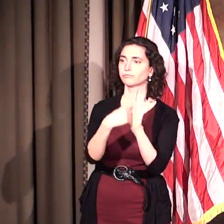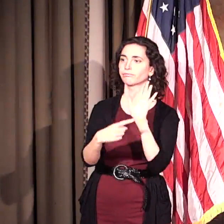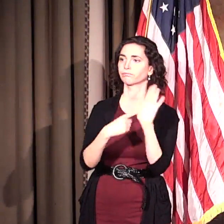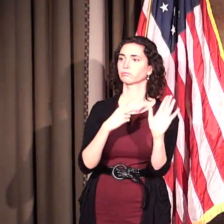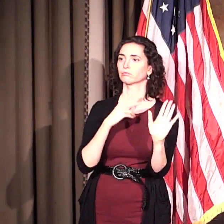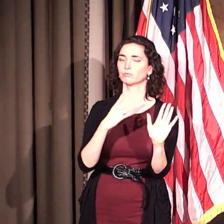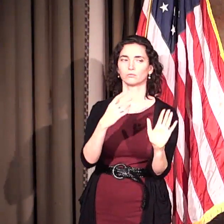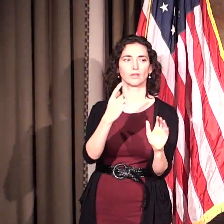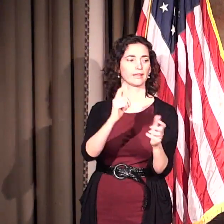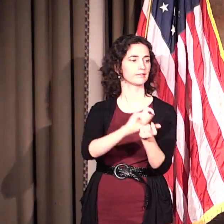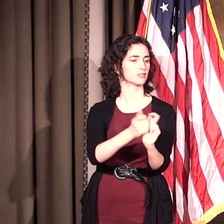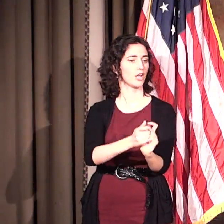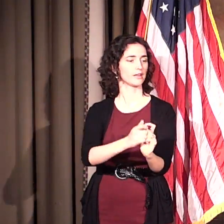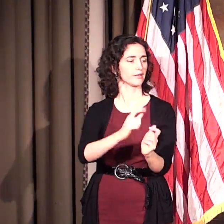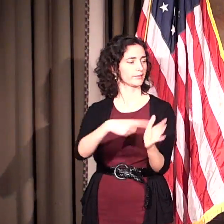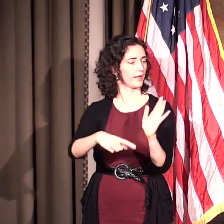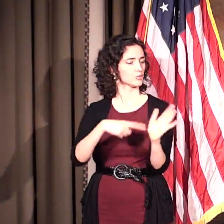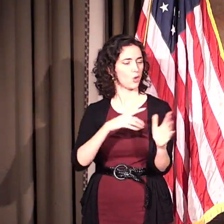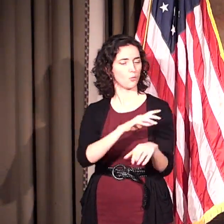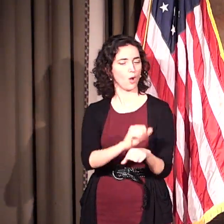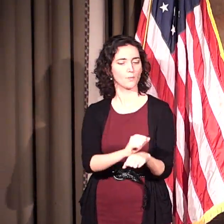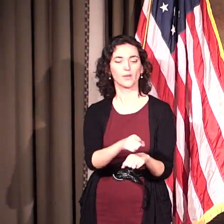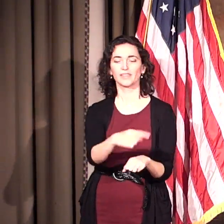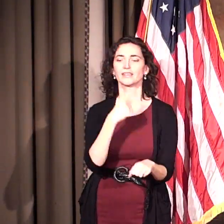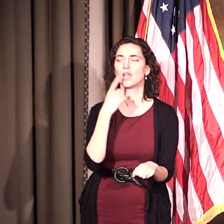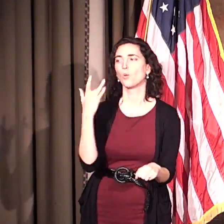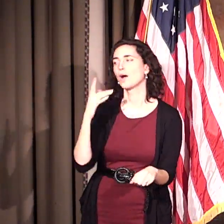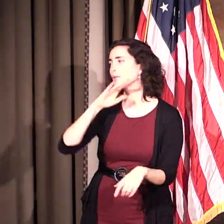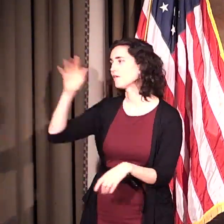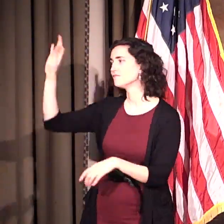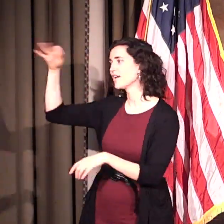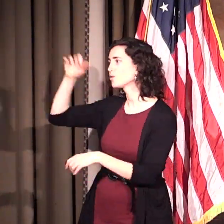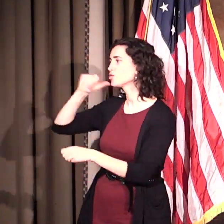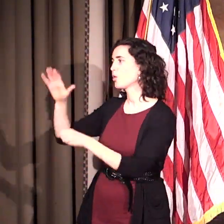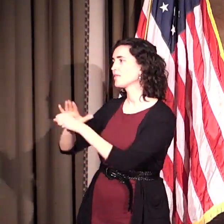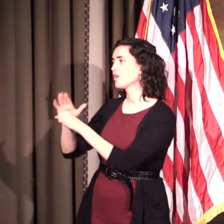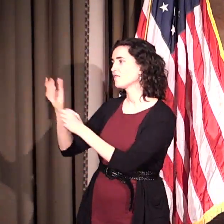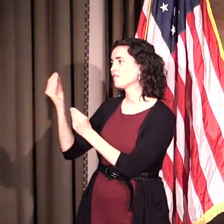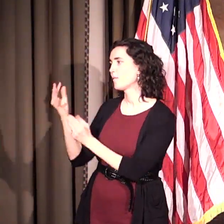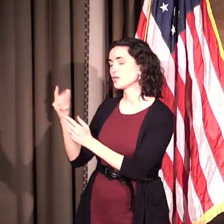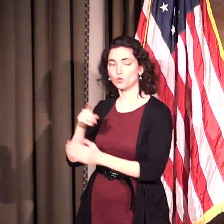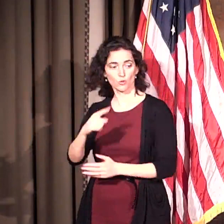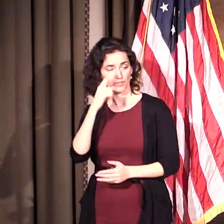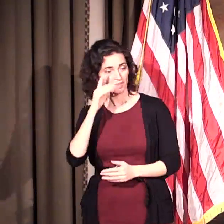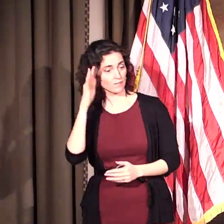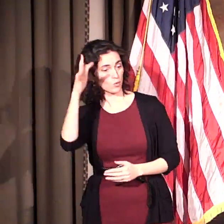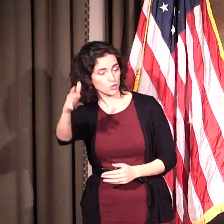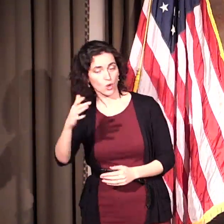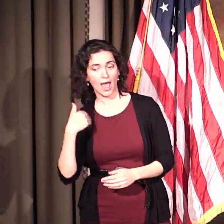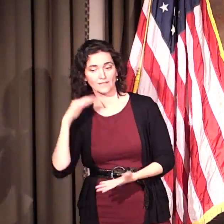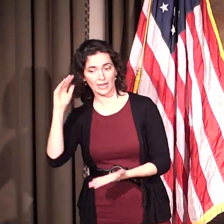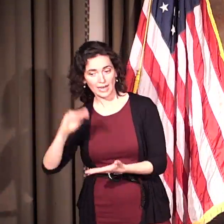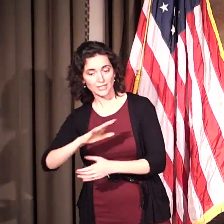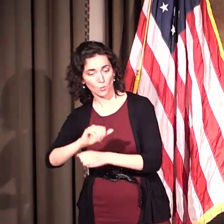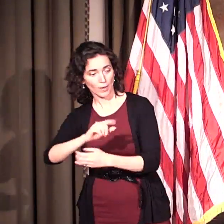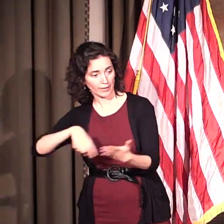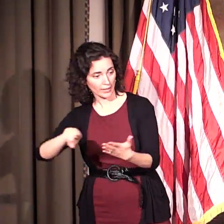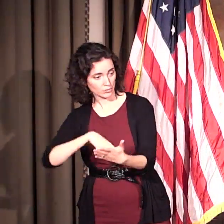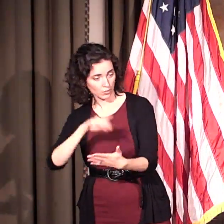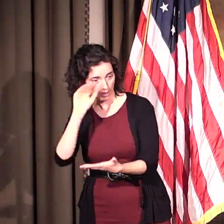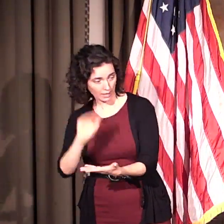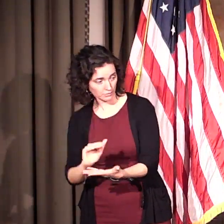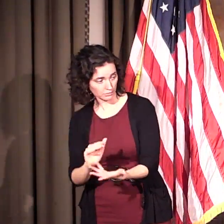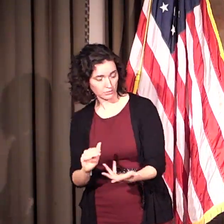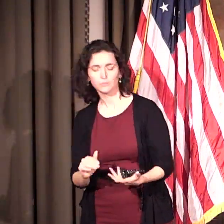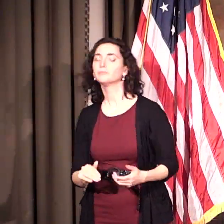of information coming from the state or from the feds. So do you think that'll mitigate any canceled appointments moving forward? Yeah, I think so. I think yes to all of those